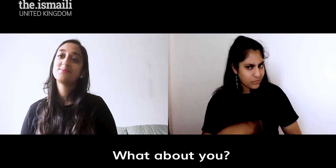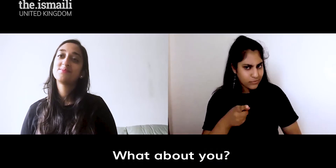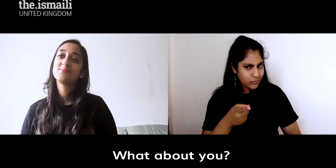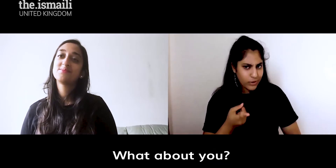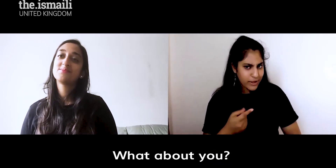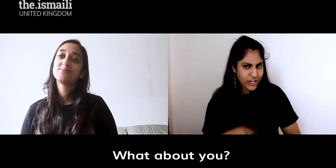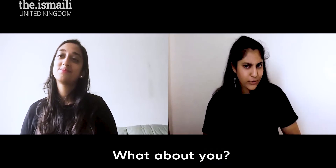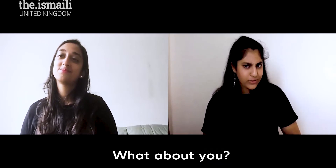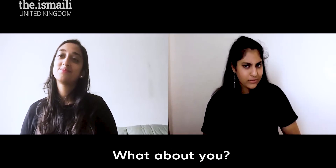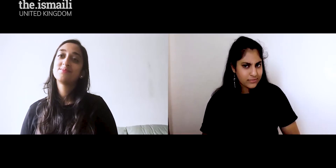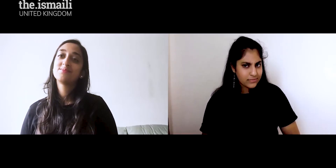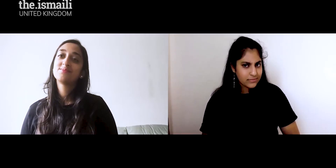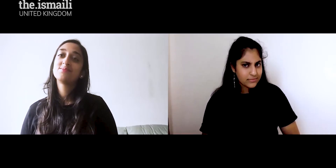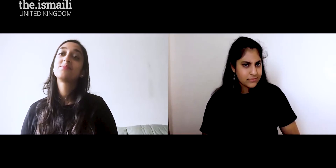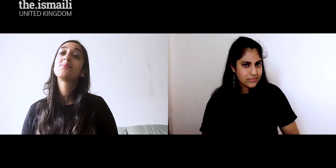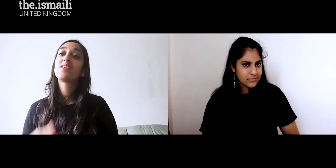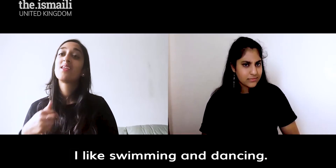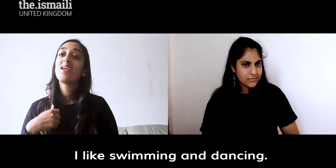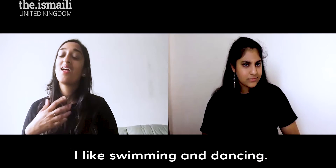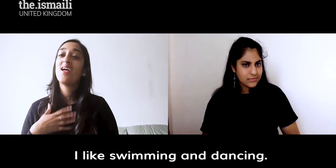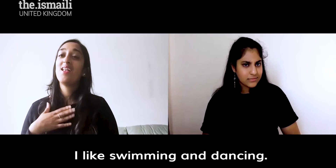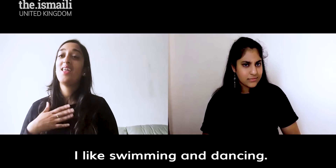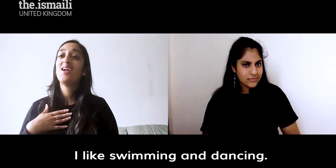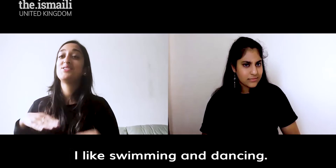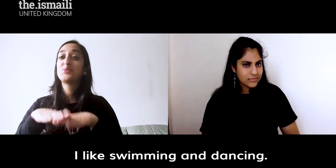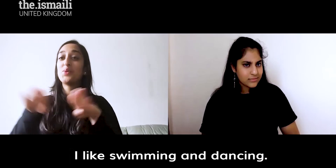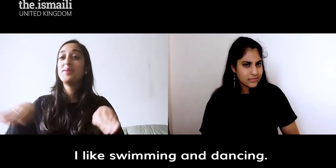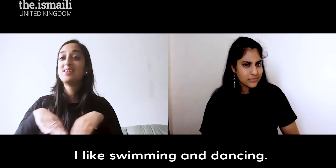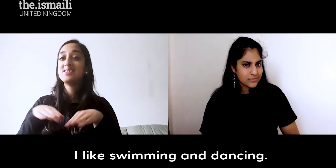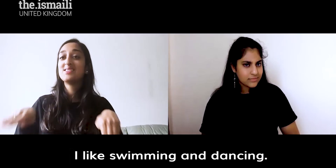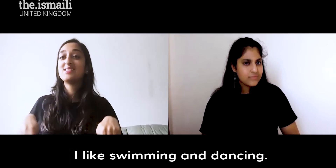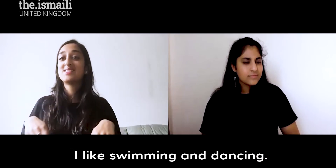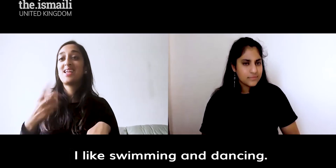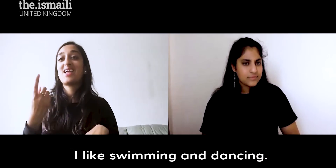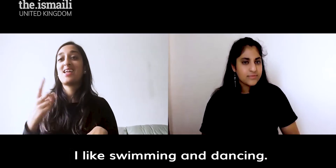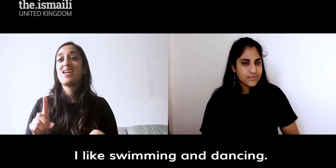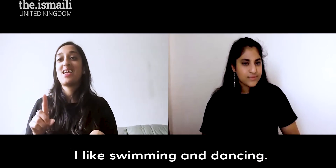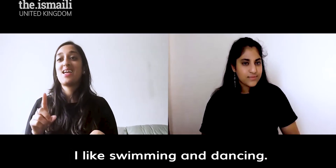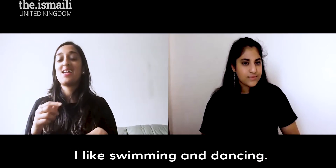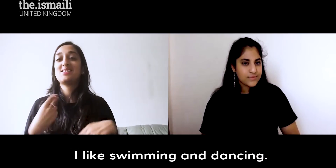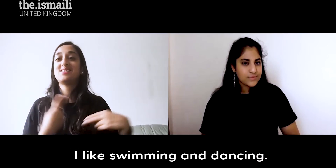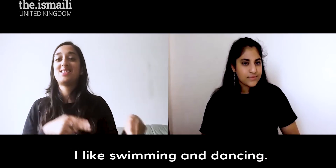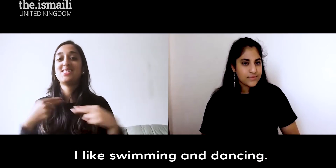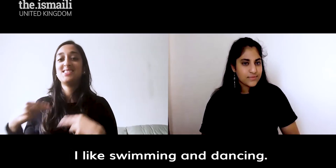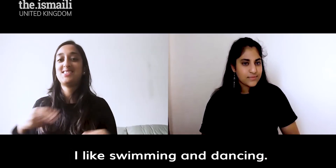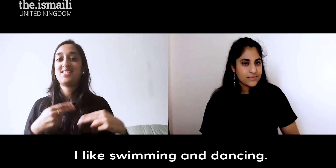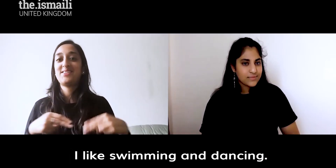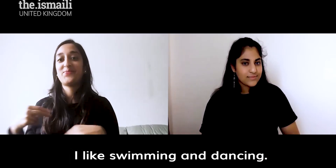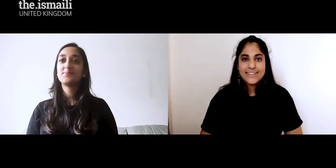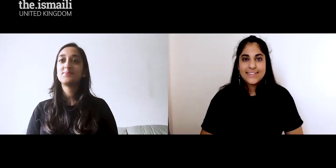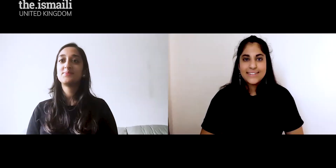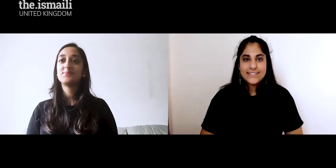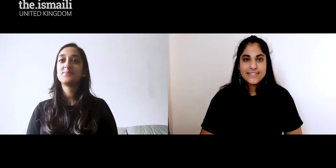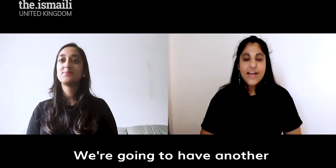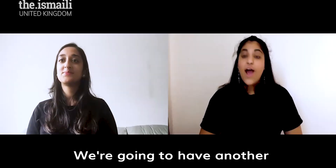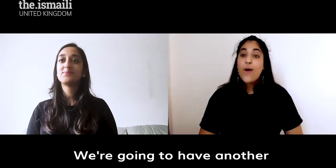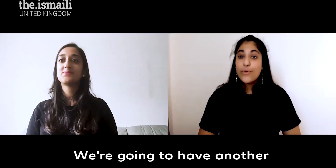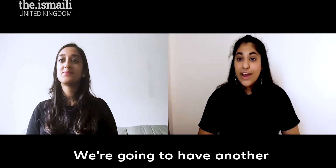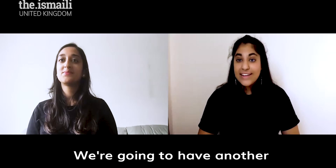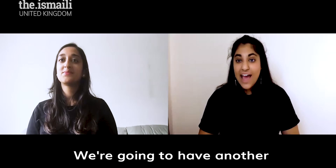What about you? I like swimming and dancing. We're going to have